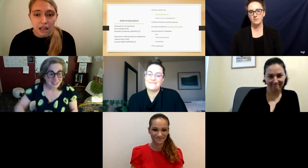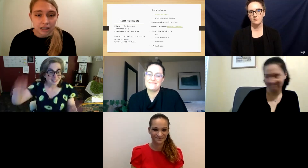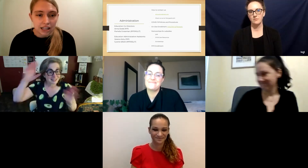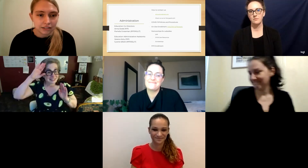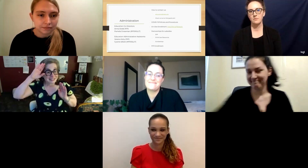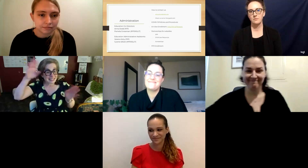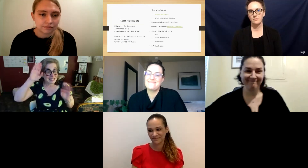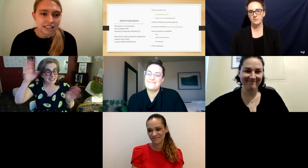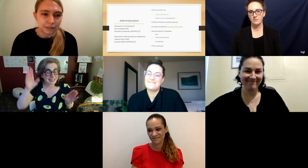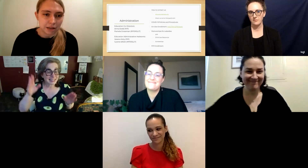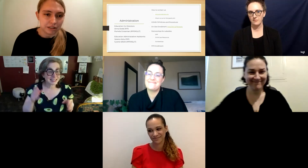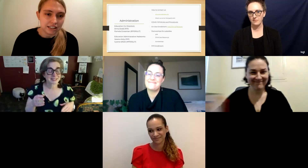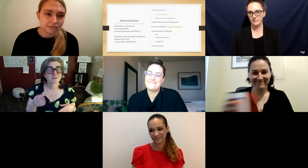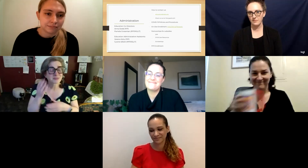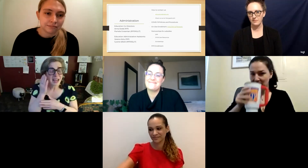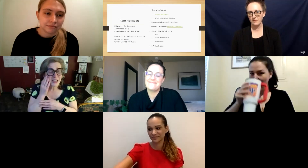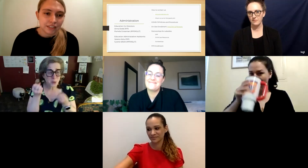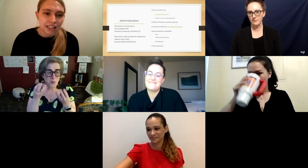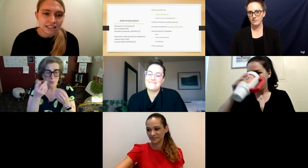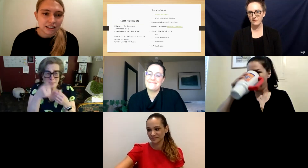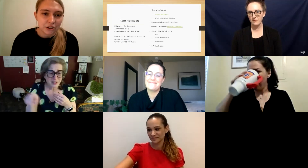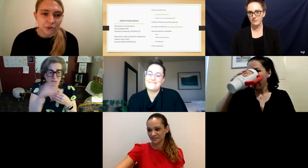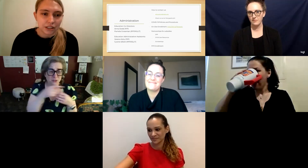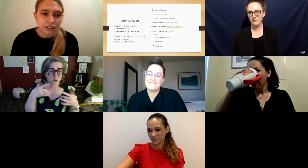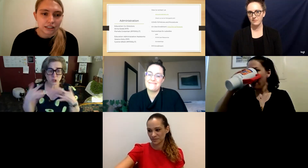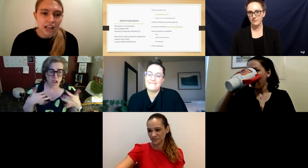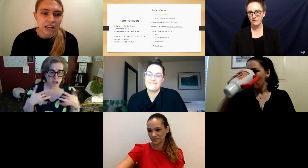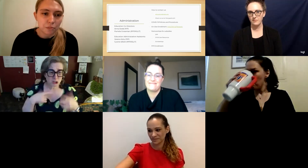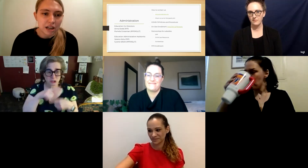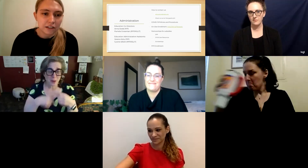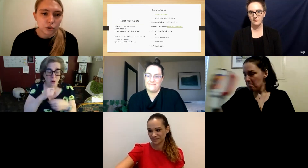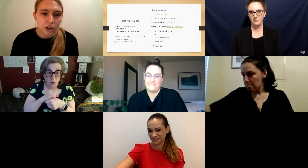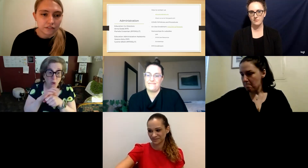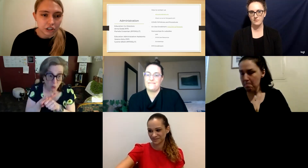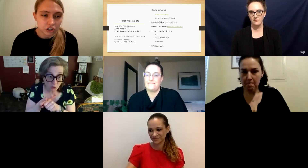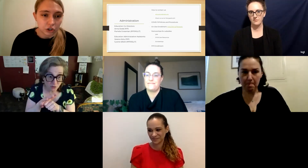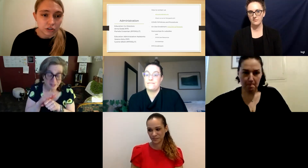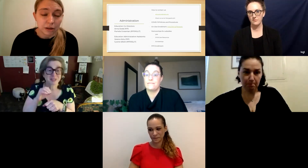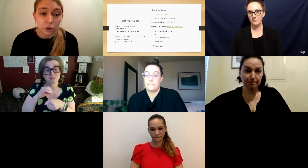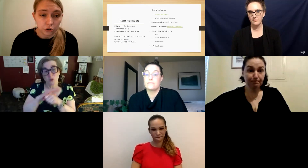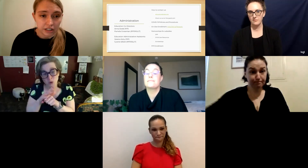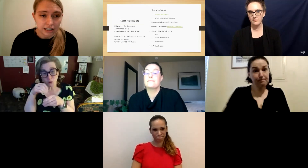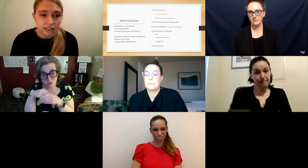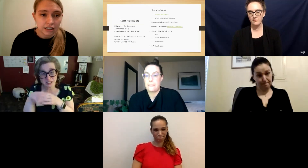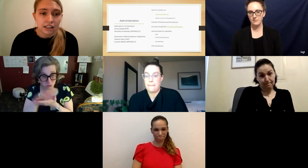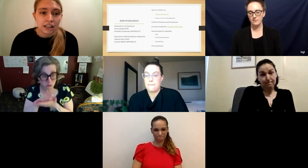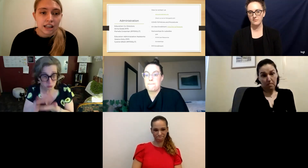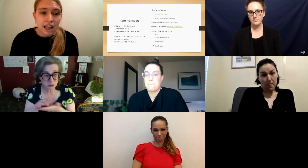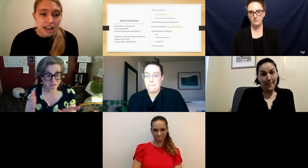And Pamela, this is Pamela. Yes, hello. I know many of you have concerns about